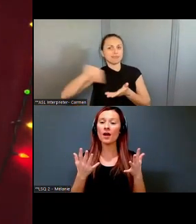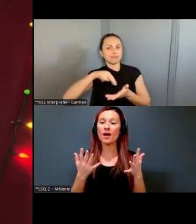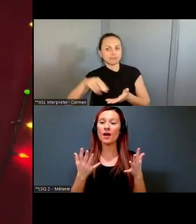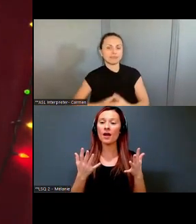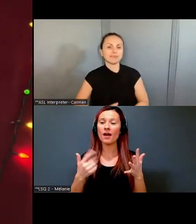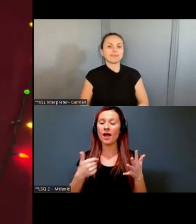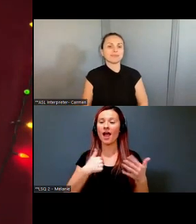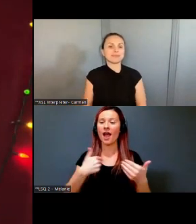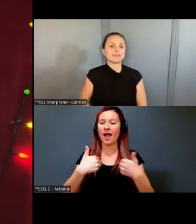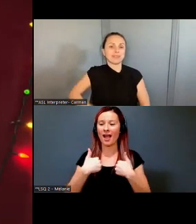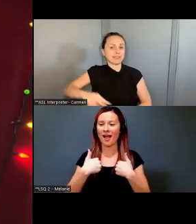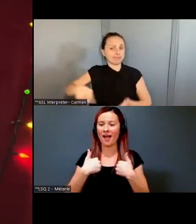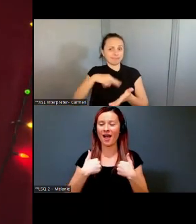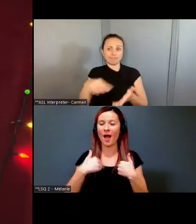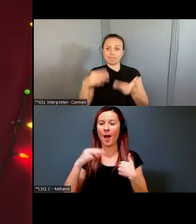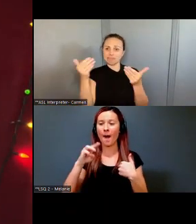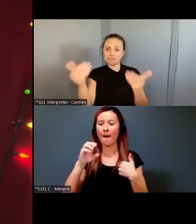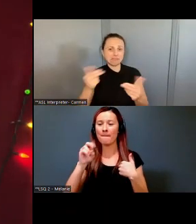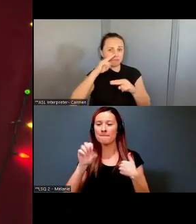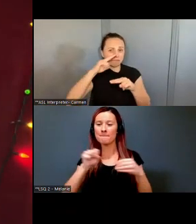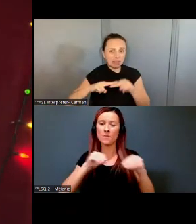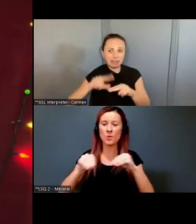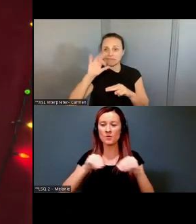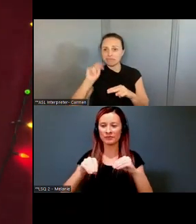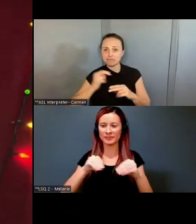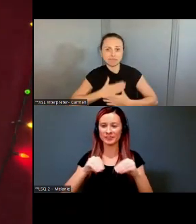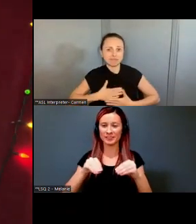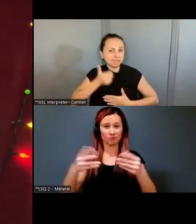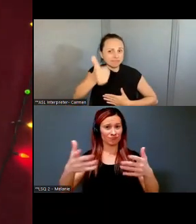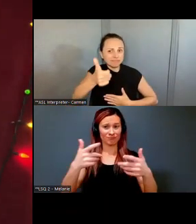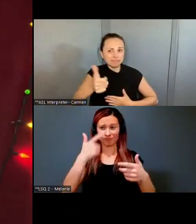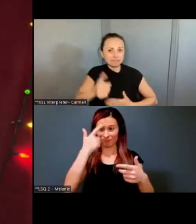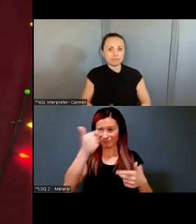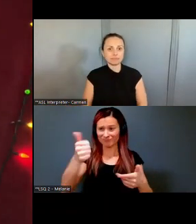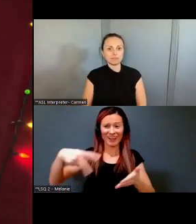moves and just dance with us and have some fun.